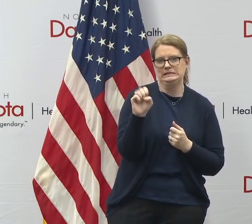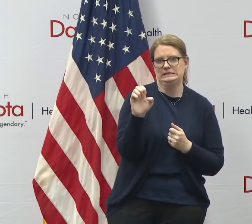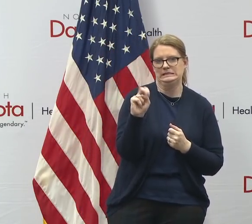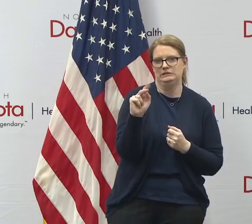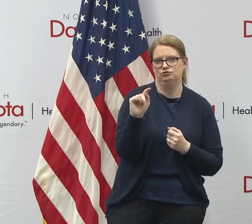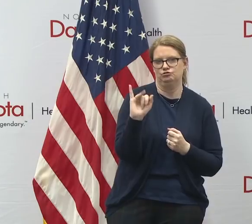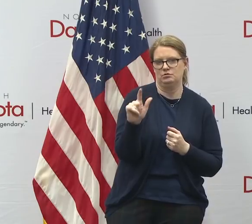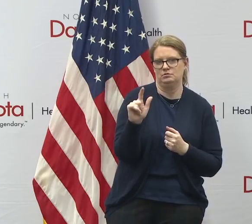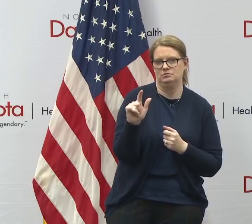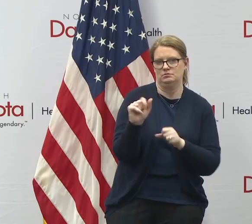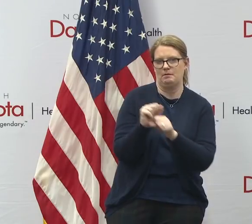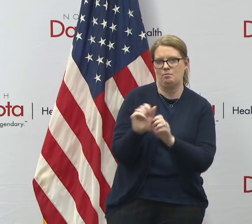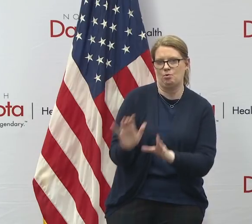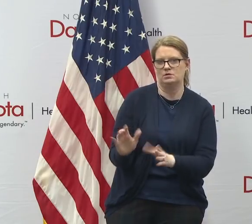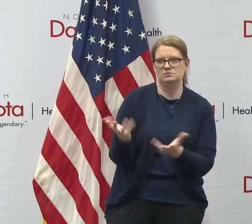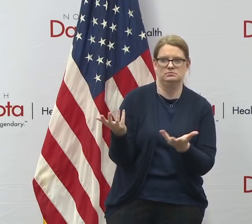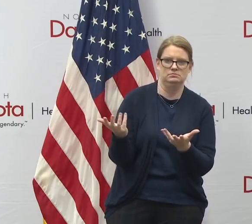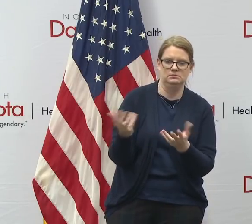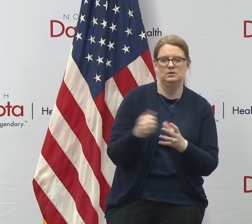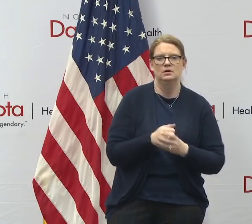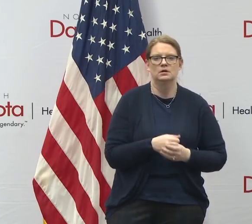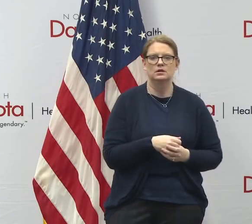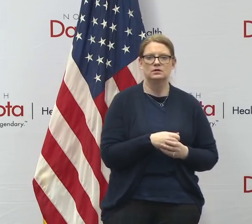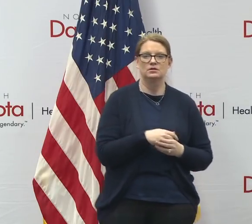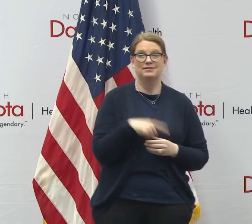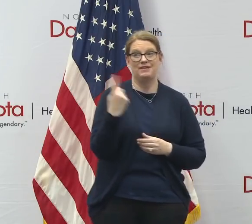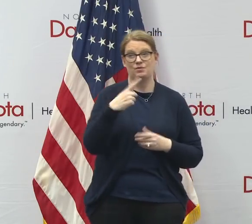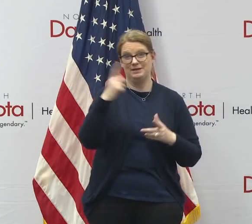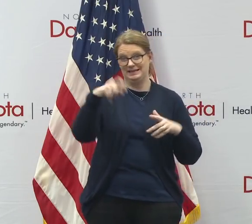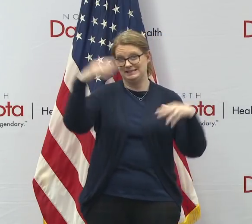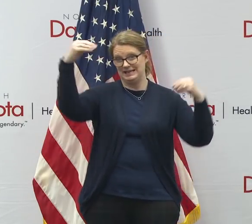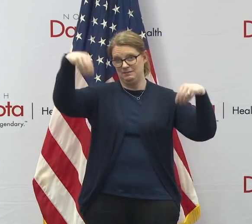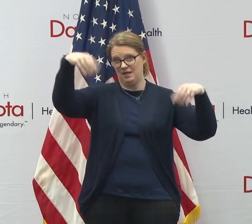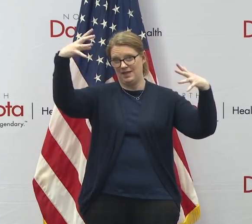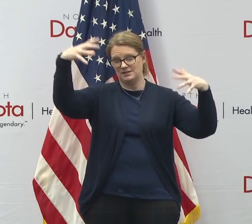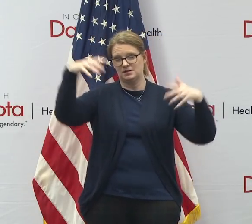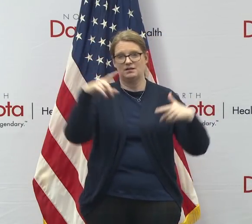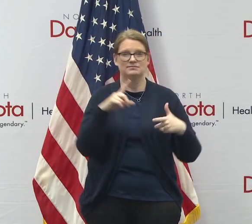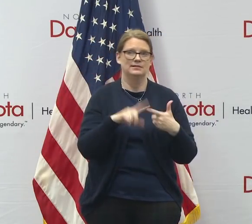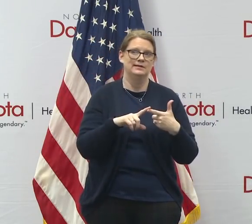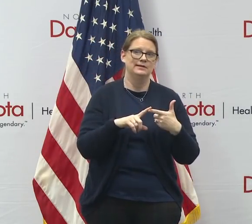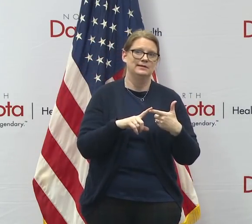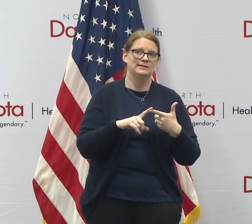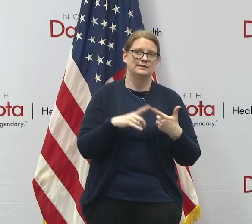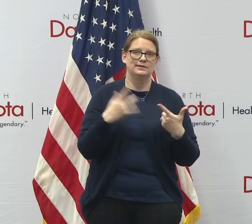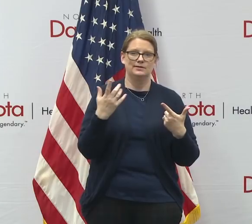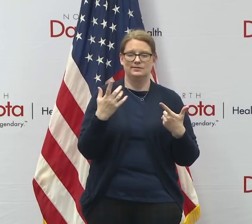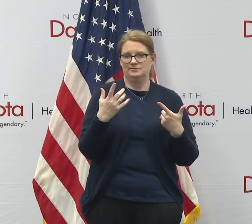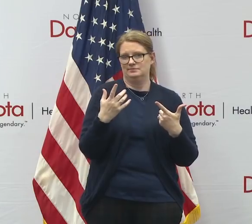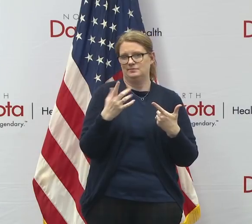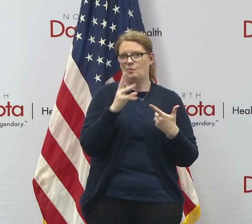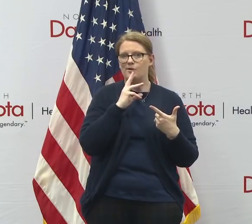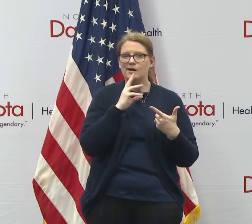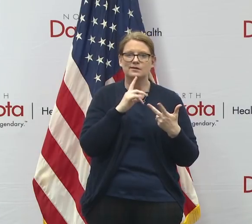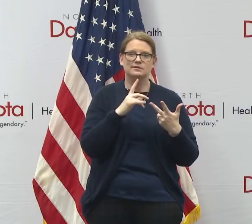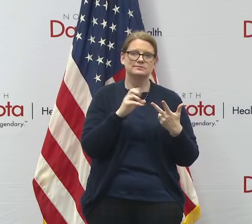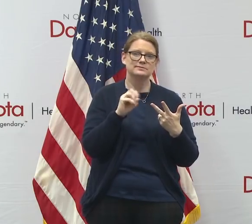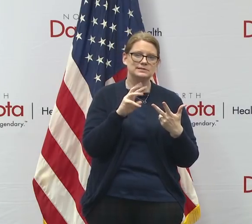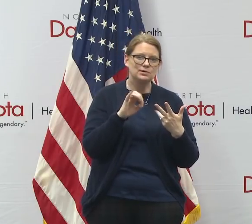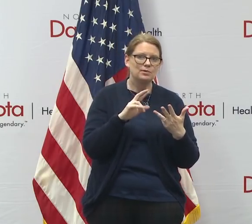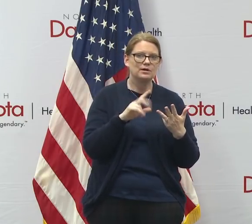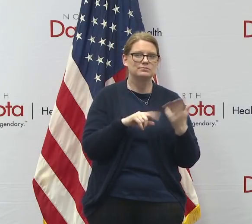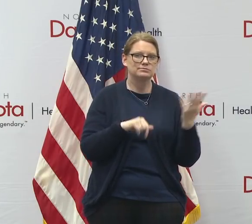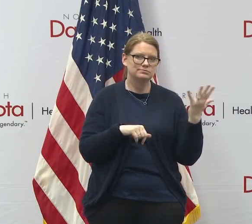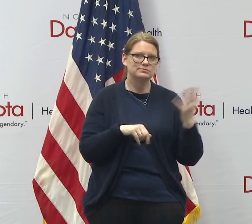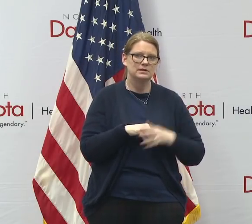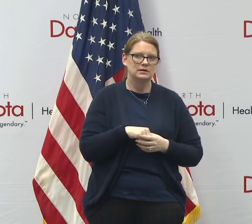but they're quite broad, because everybody's got to keep the lights on and keep elements of our economy